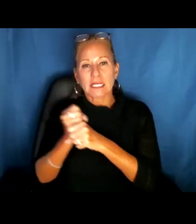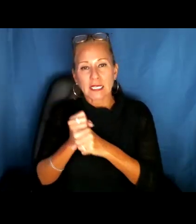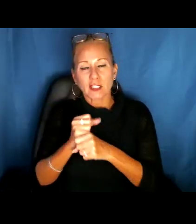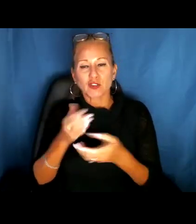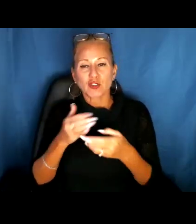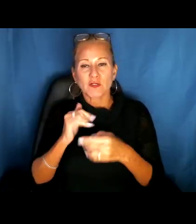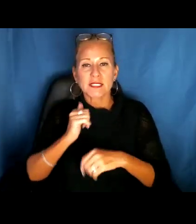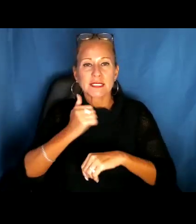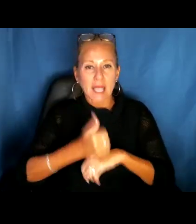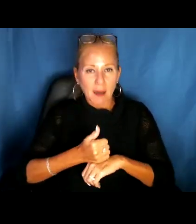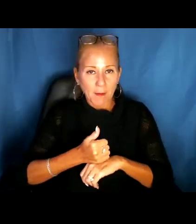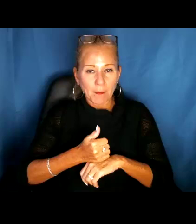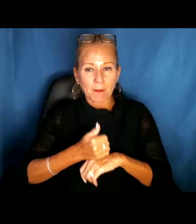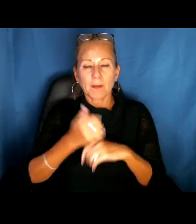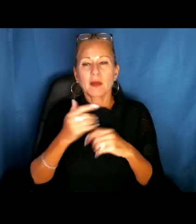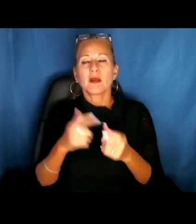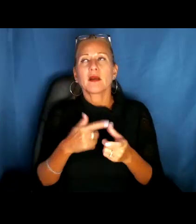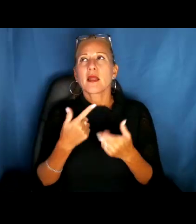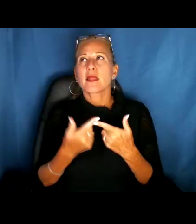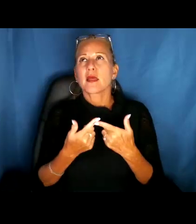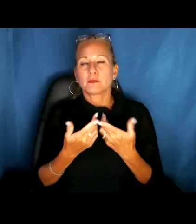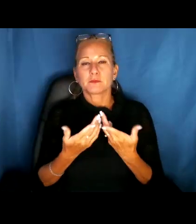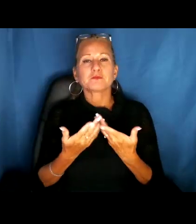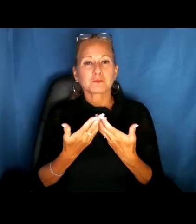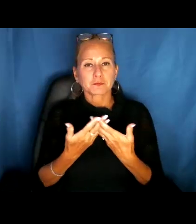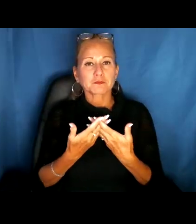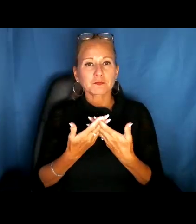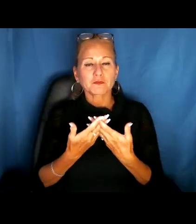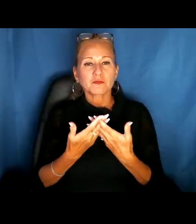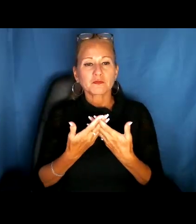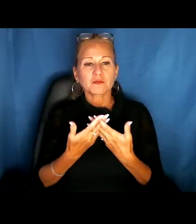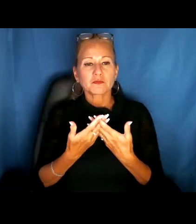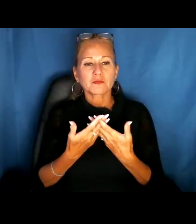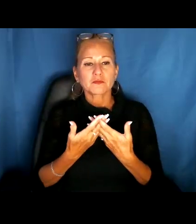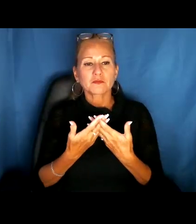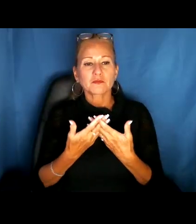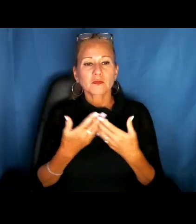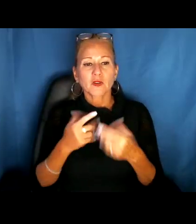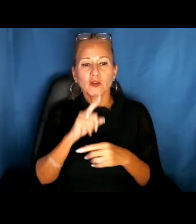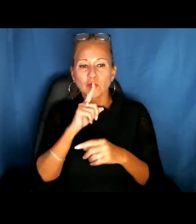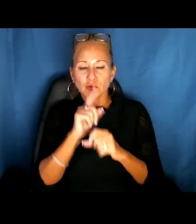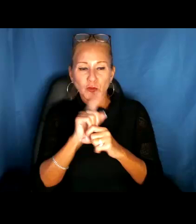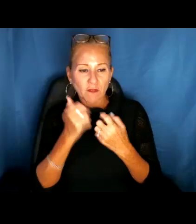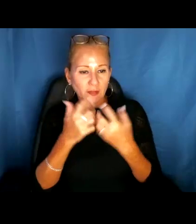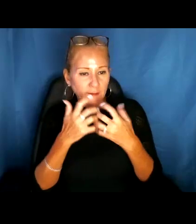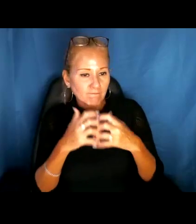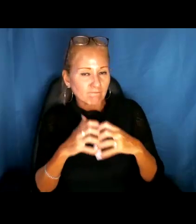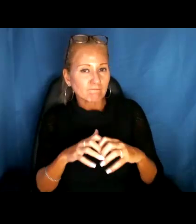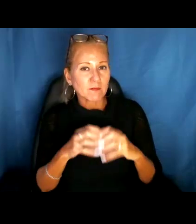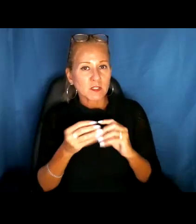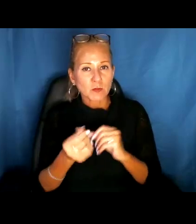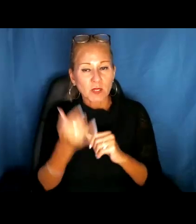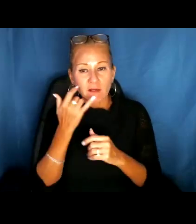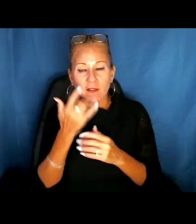place. And then really just assisting to make sure things go smoothly if you need your